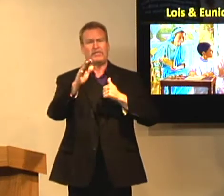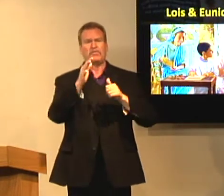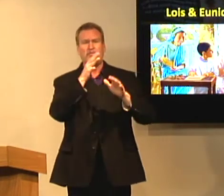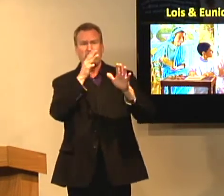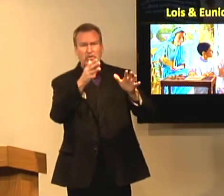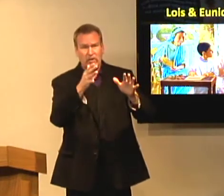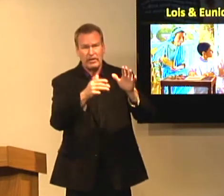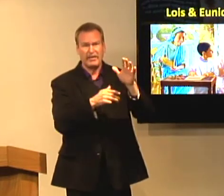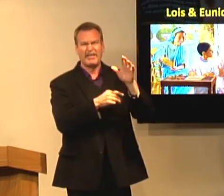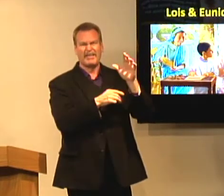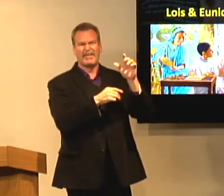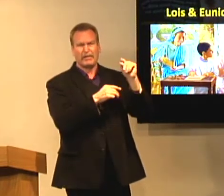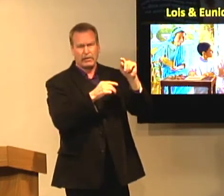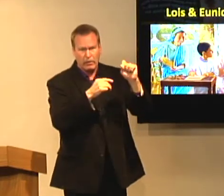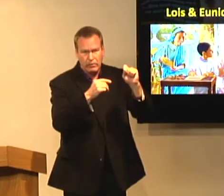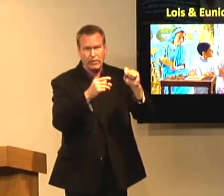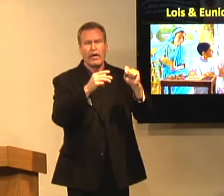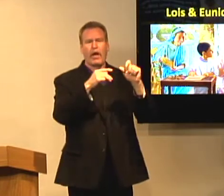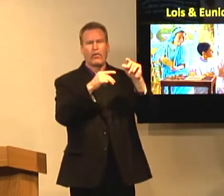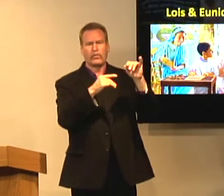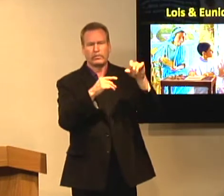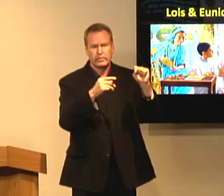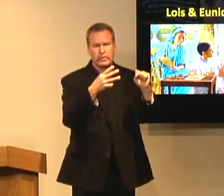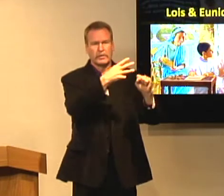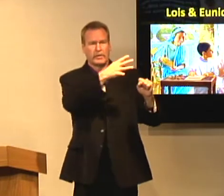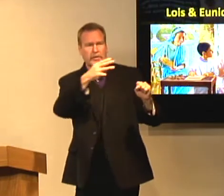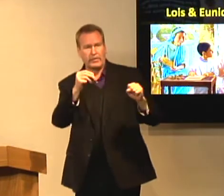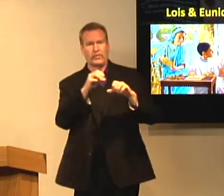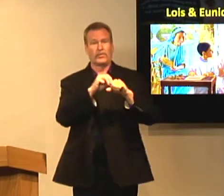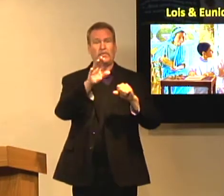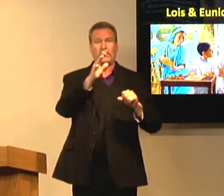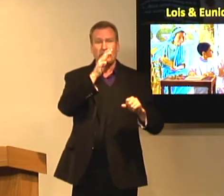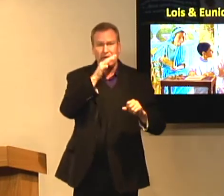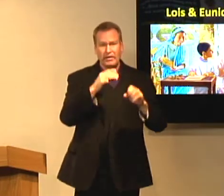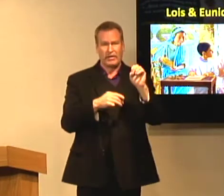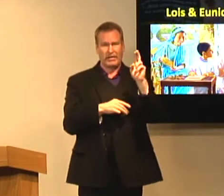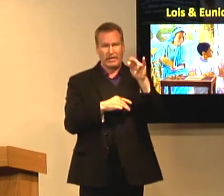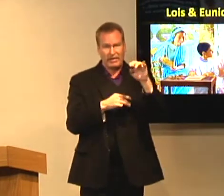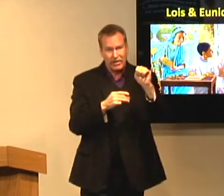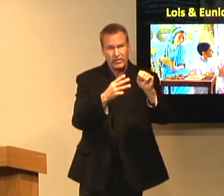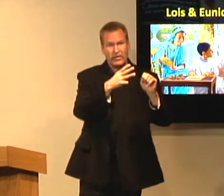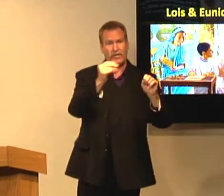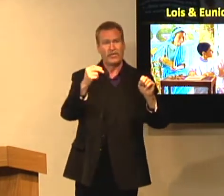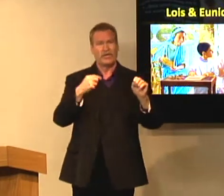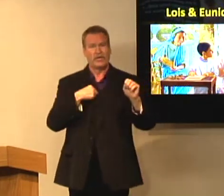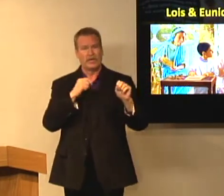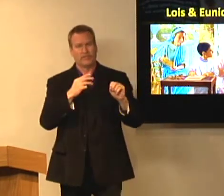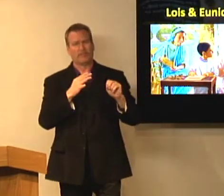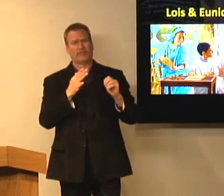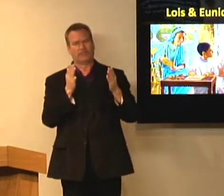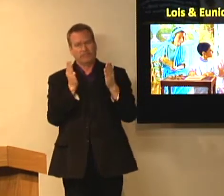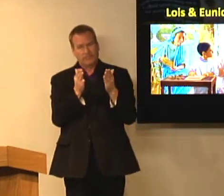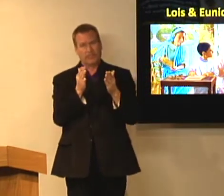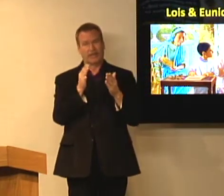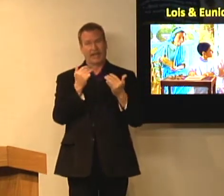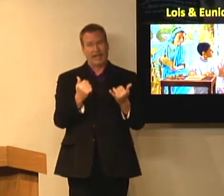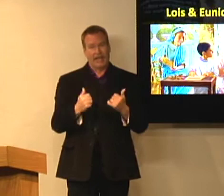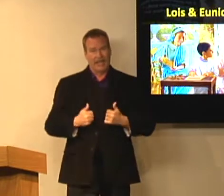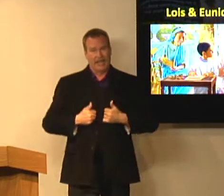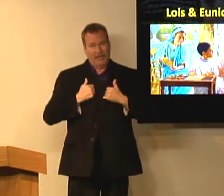been reminded of your sincere faith, which first lived in your grandmother Lois and in your mother Eunice. And